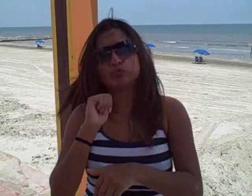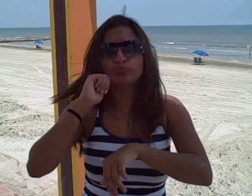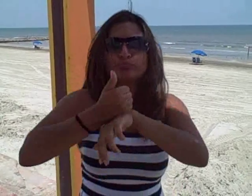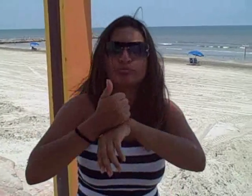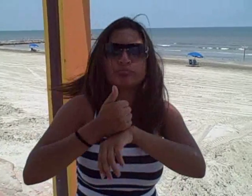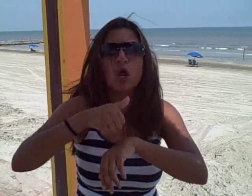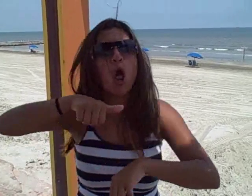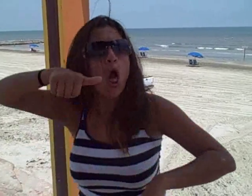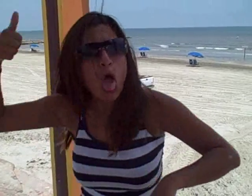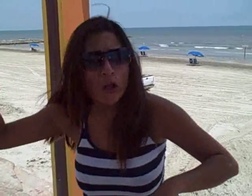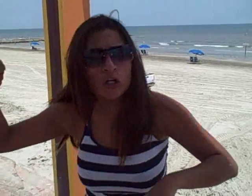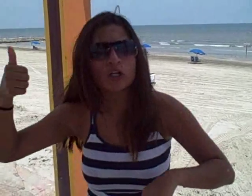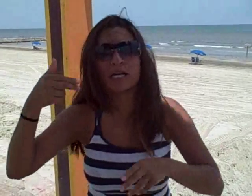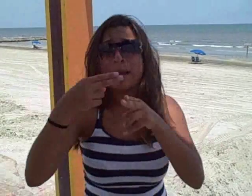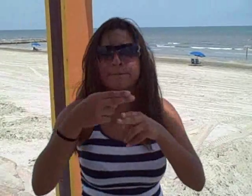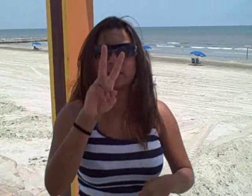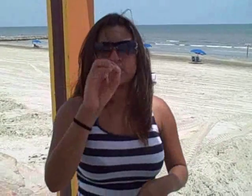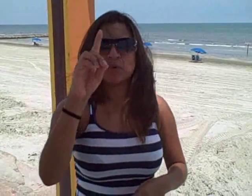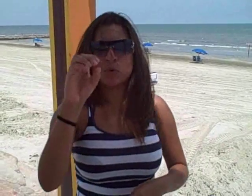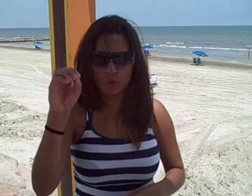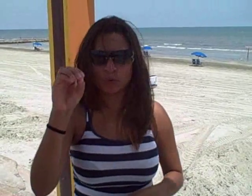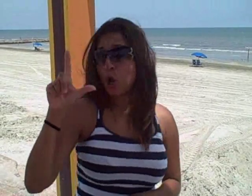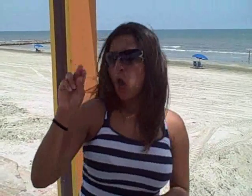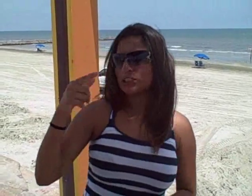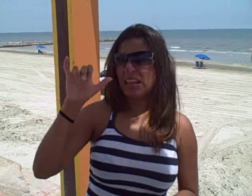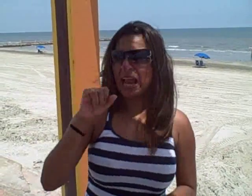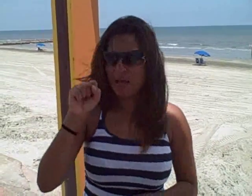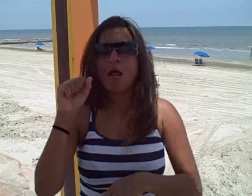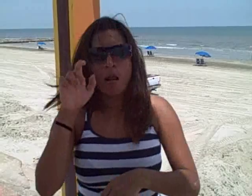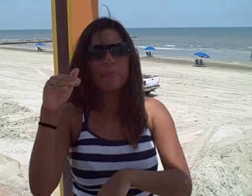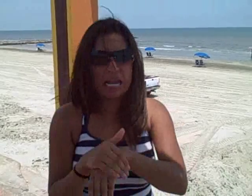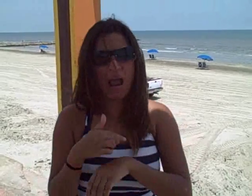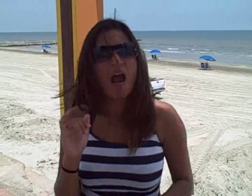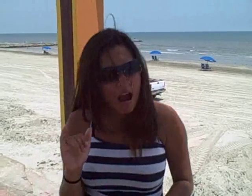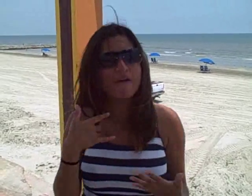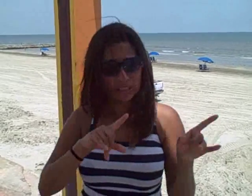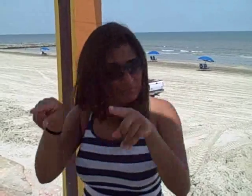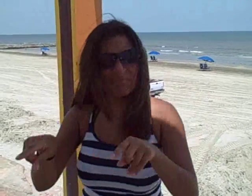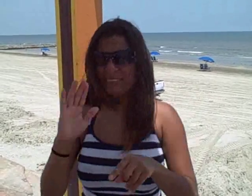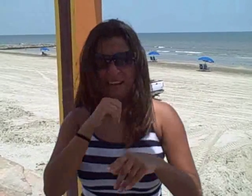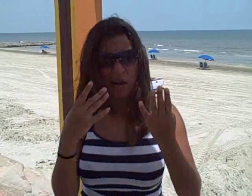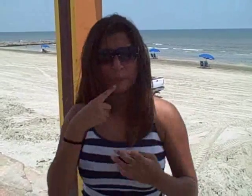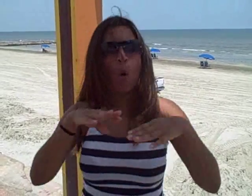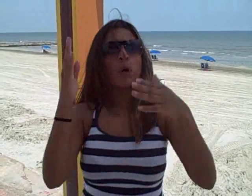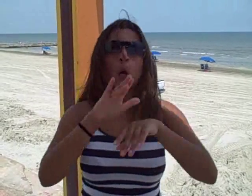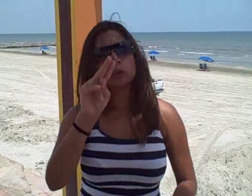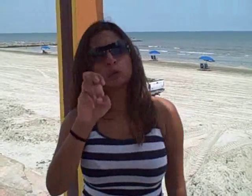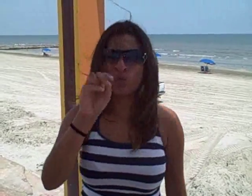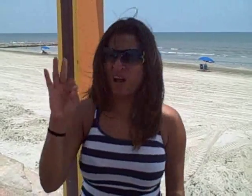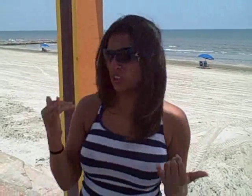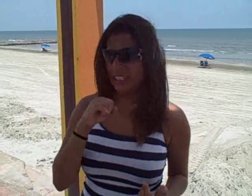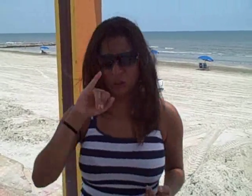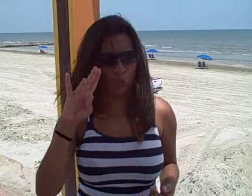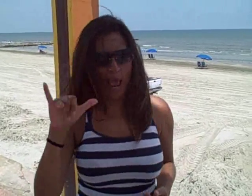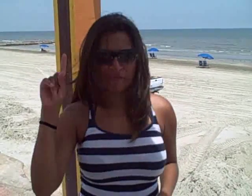And as the hours go flashing by I'm winding down the windows